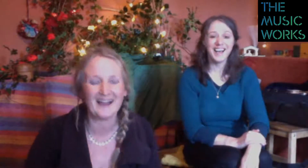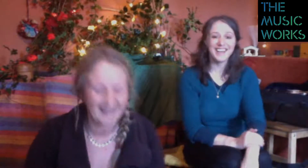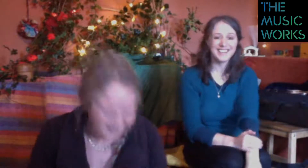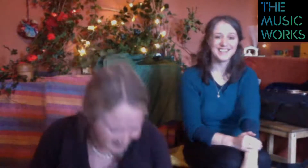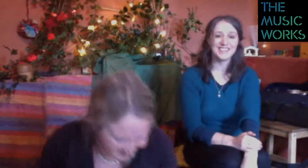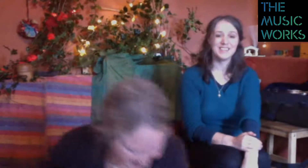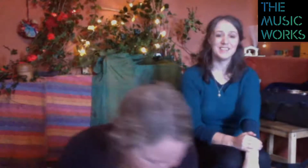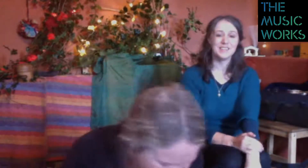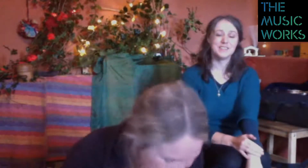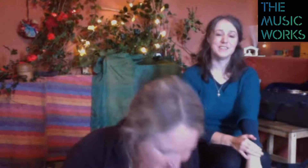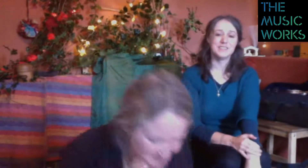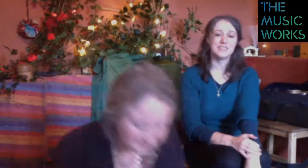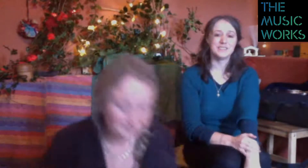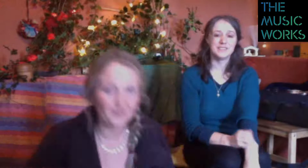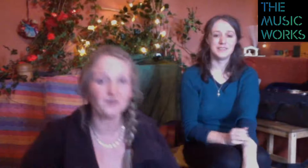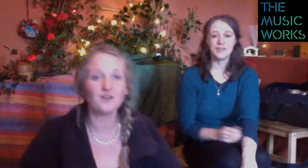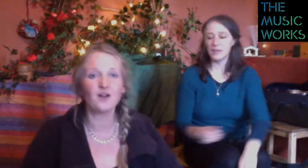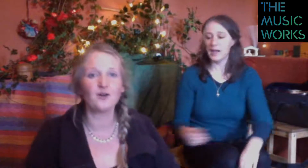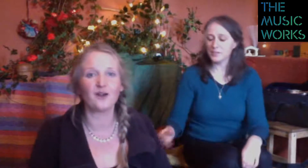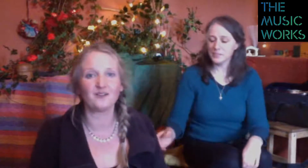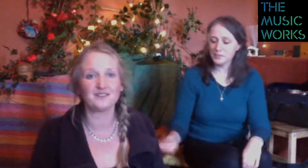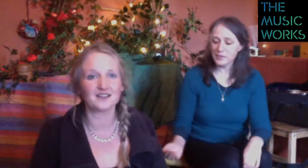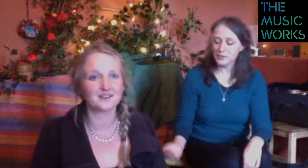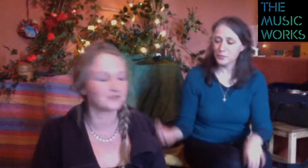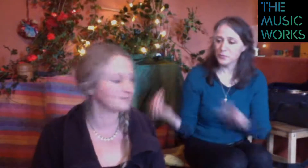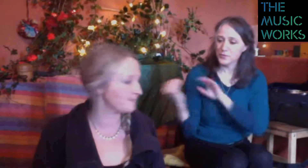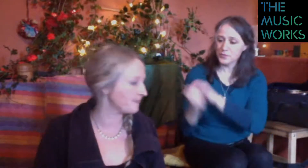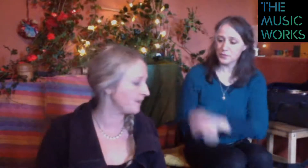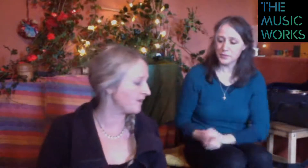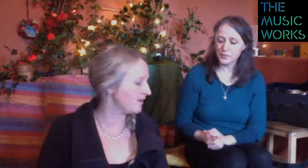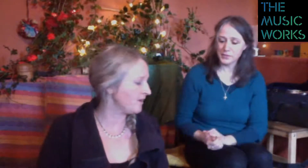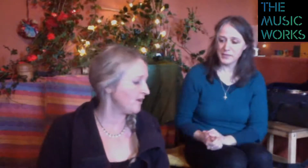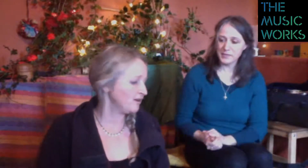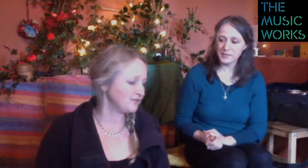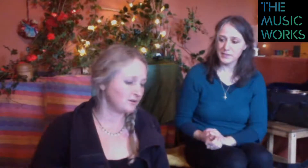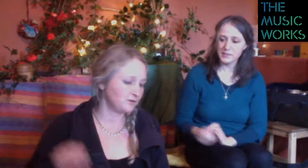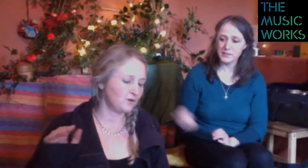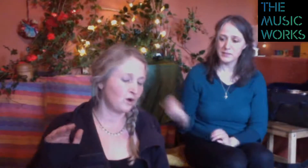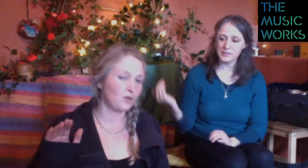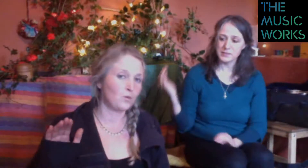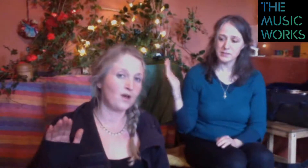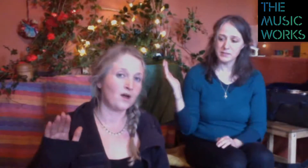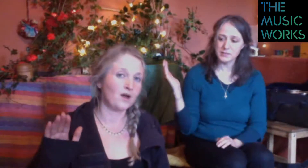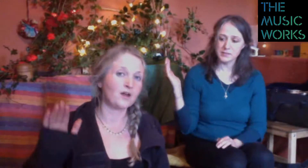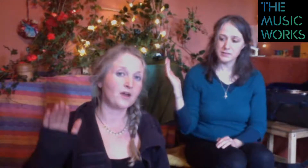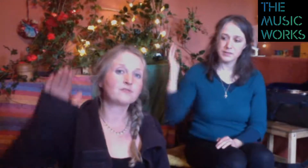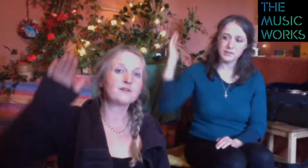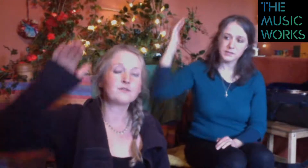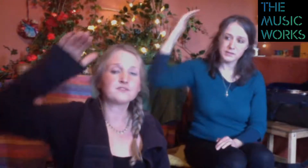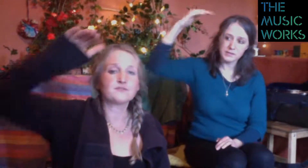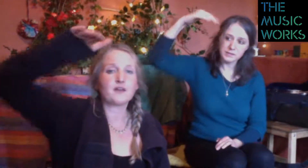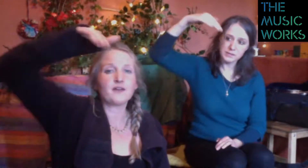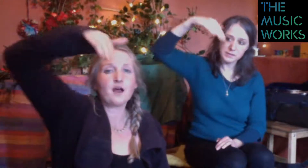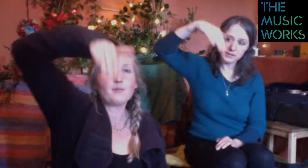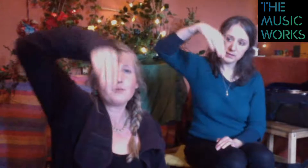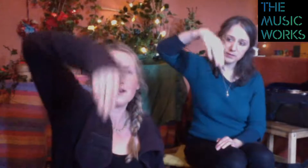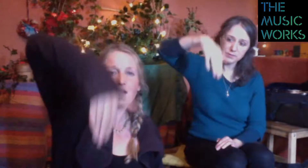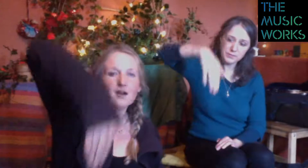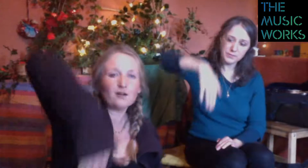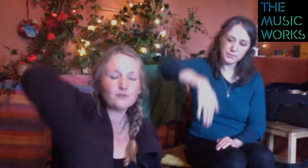technical problem. No worries. How does movement of the river go again? So you've got the one arm going, the river is flowing up and over it